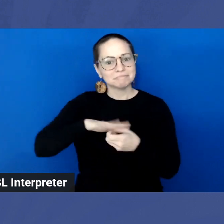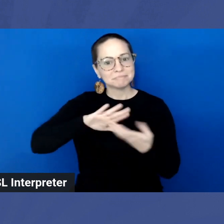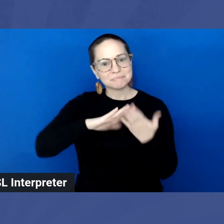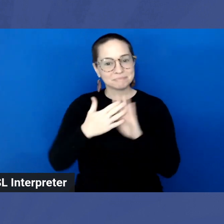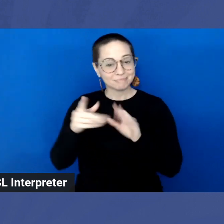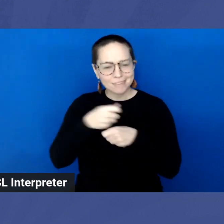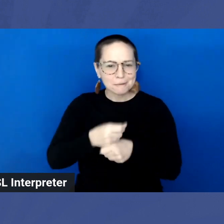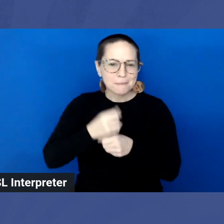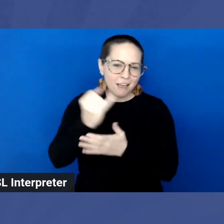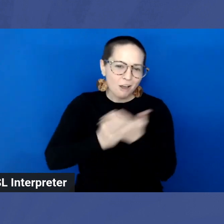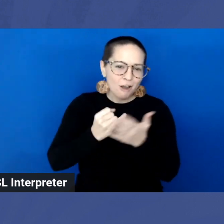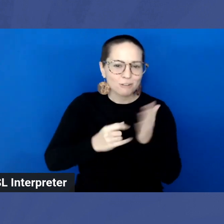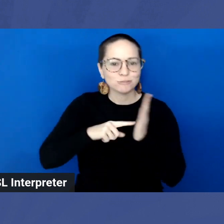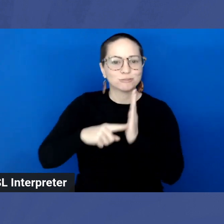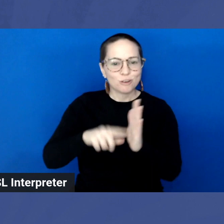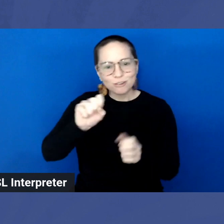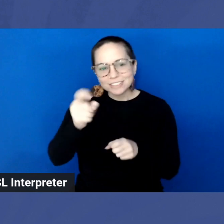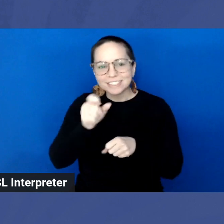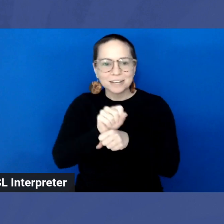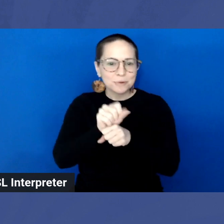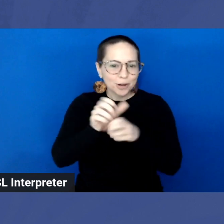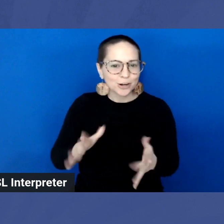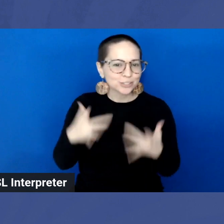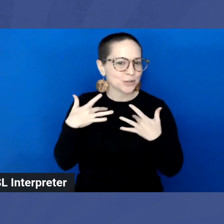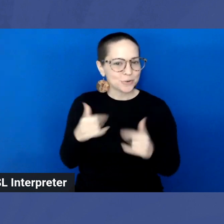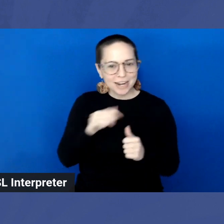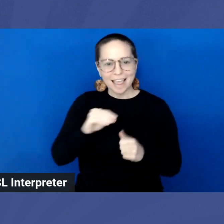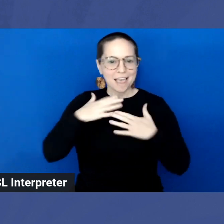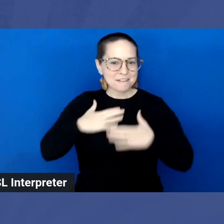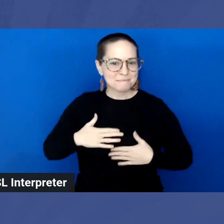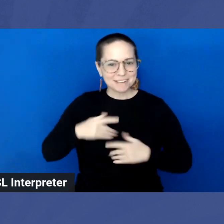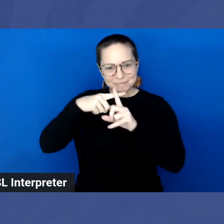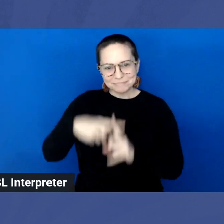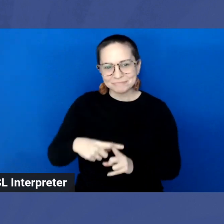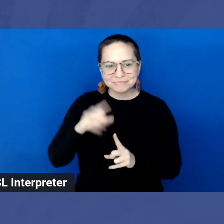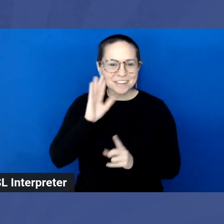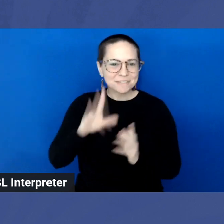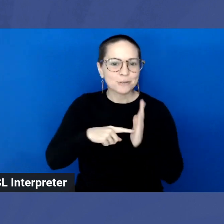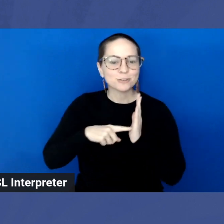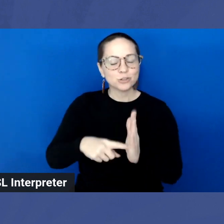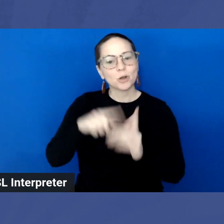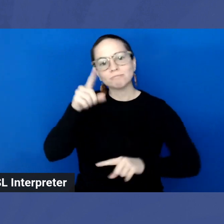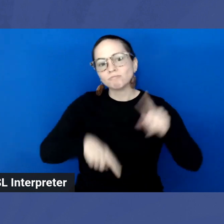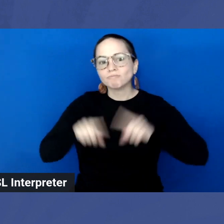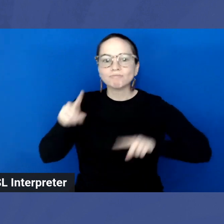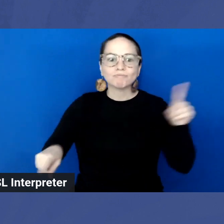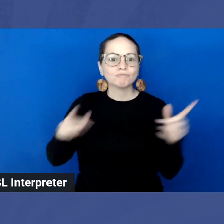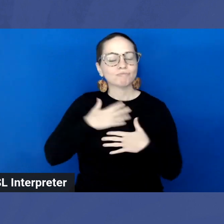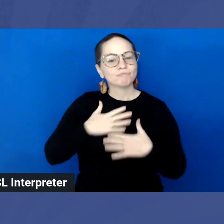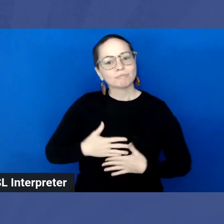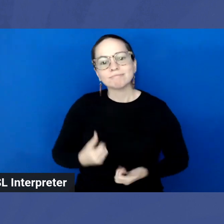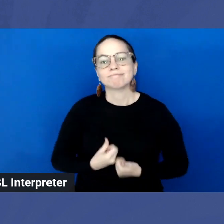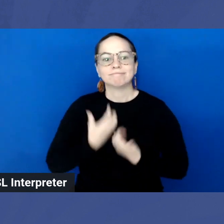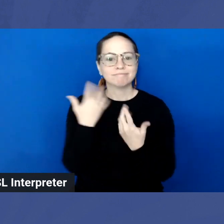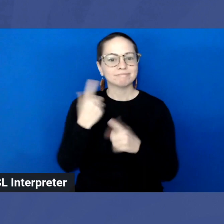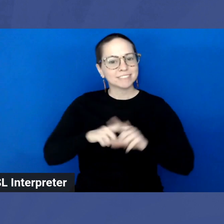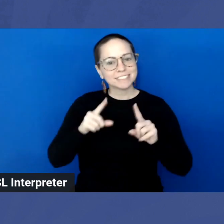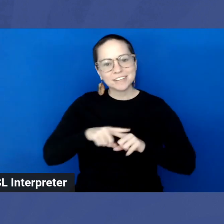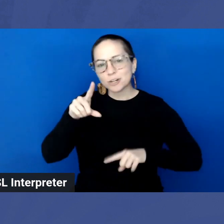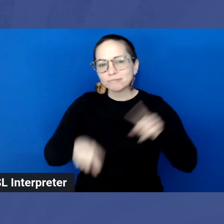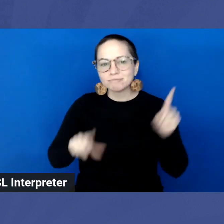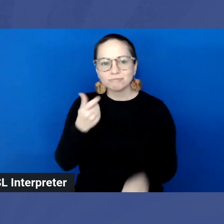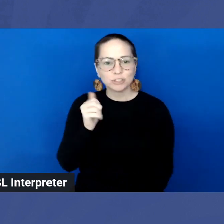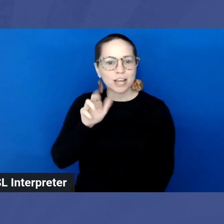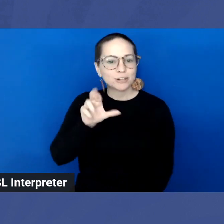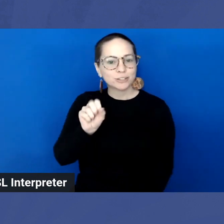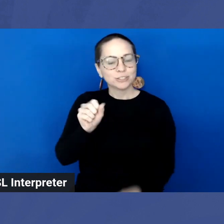that showcases sex workers, nudity, and body positivity by displaying a range of gender and body expressions. So next up, we